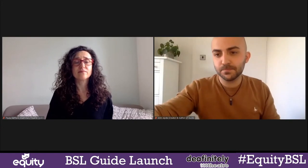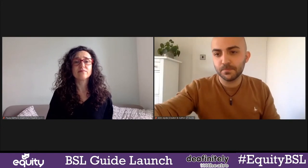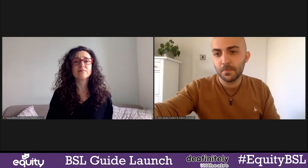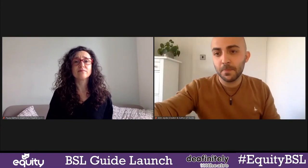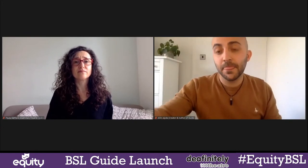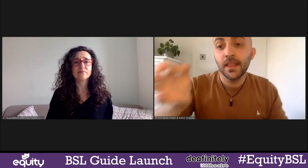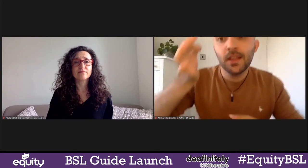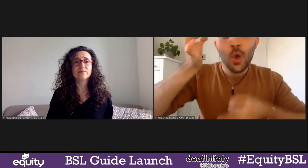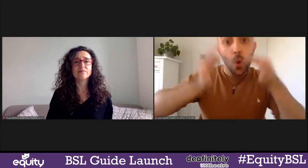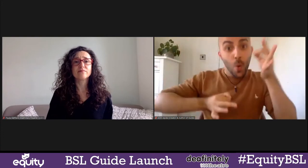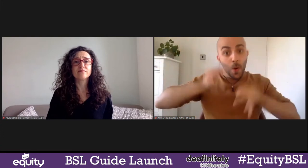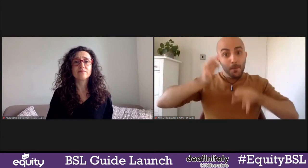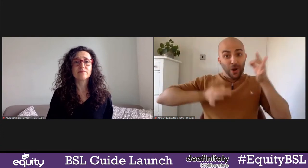assists development, not hinders it.